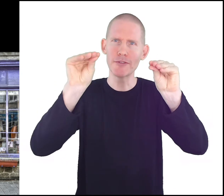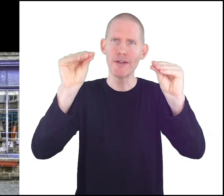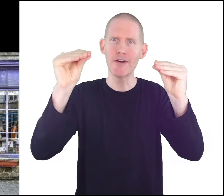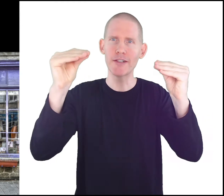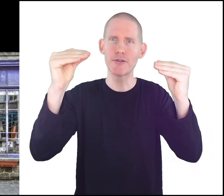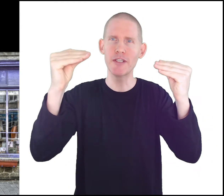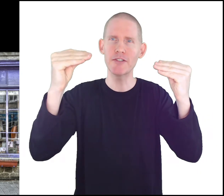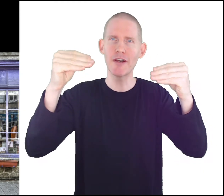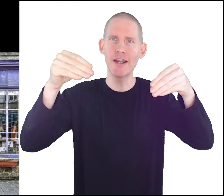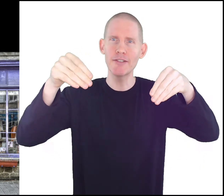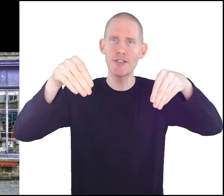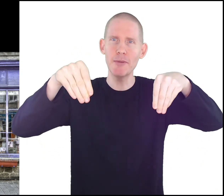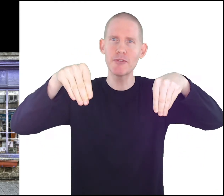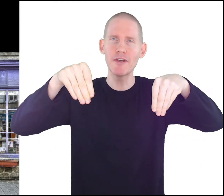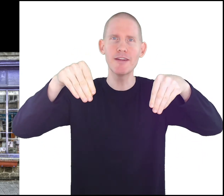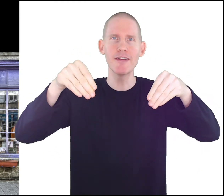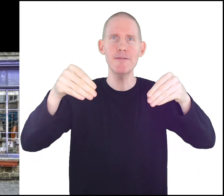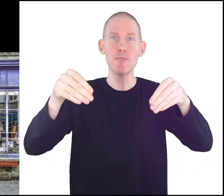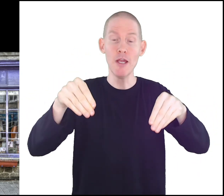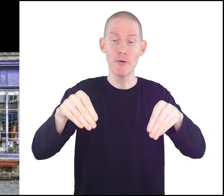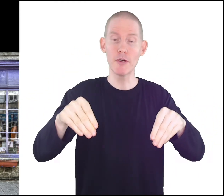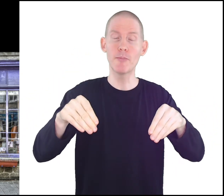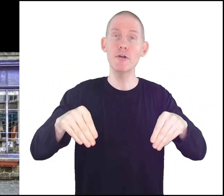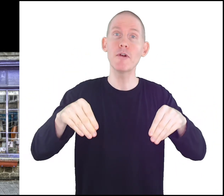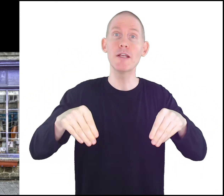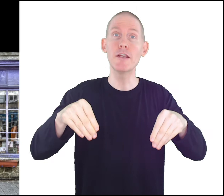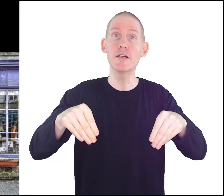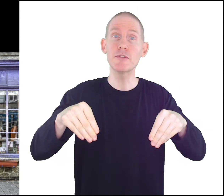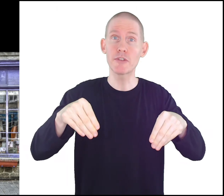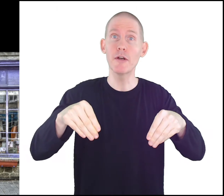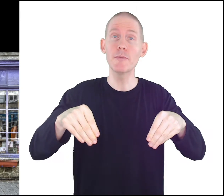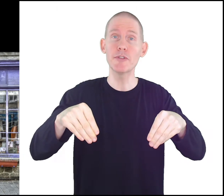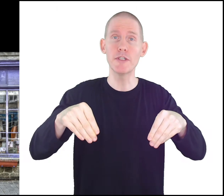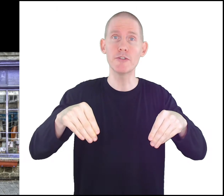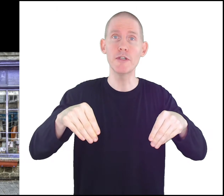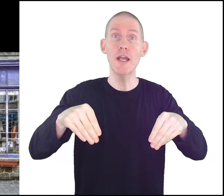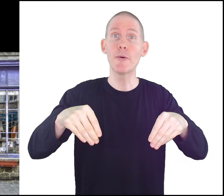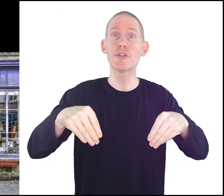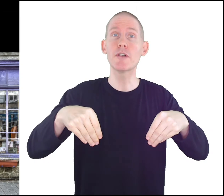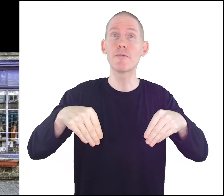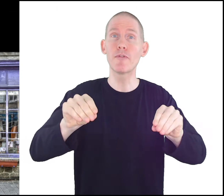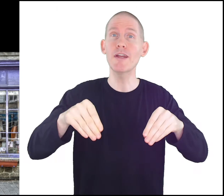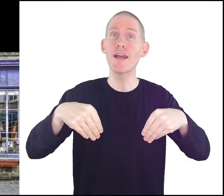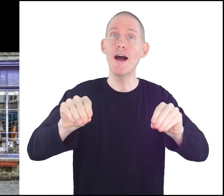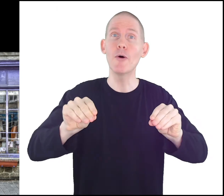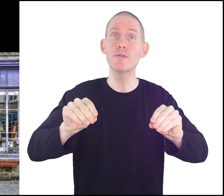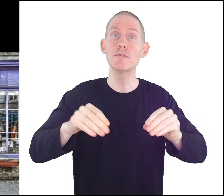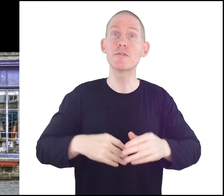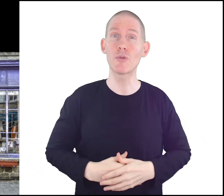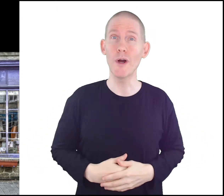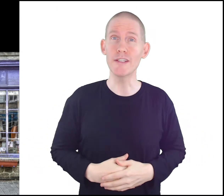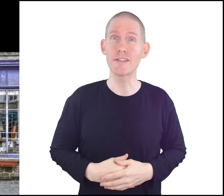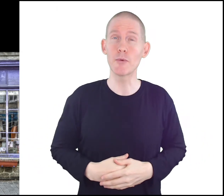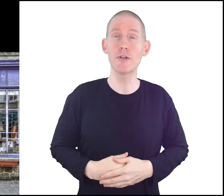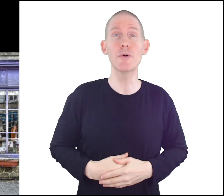right? So these are our hand shapes right there. We're going to put right here, starting position, and we're just going to flick out twice. And we're going to do it